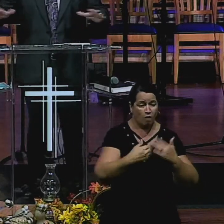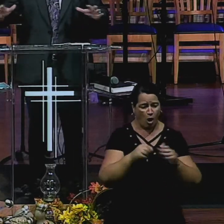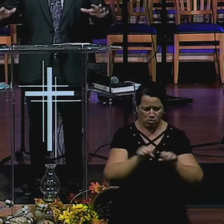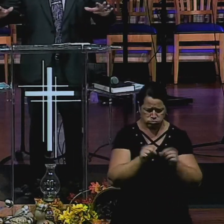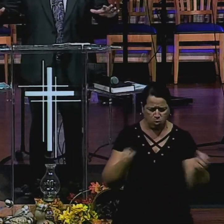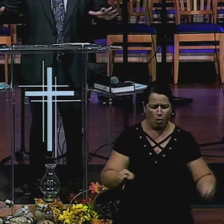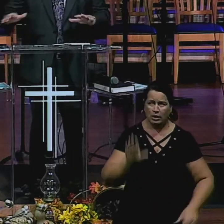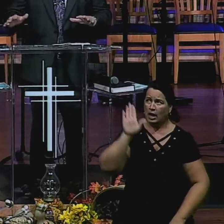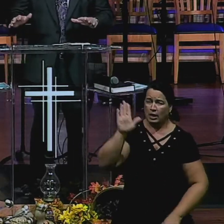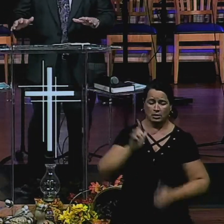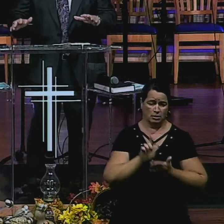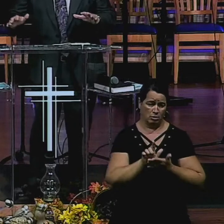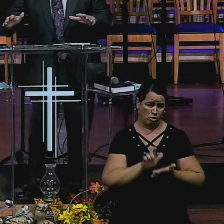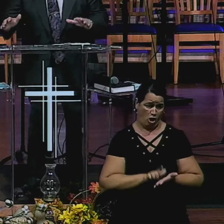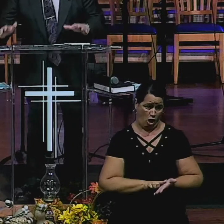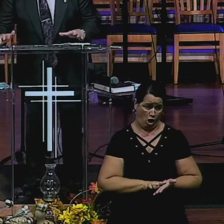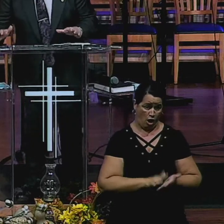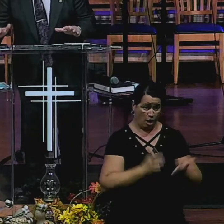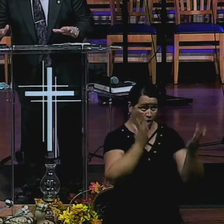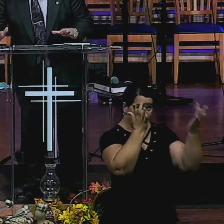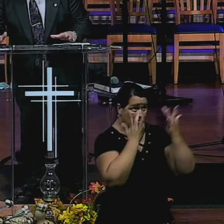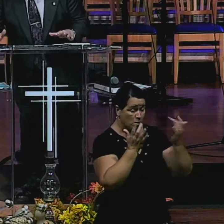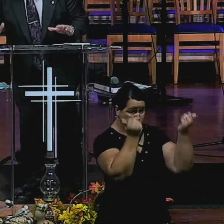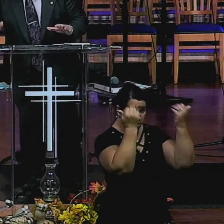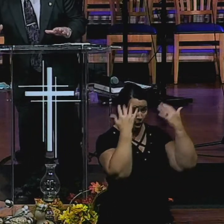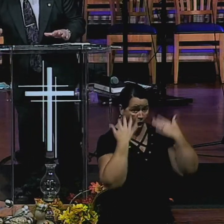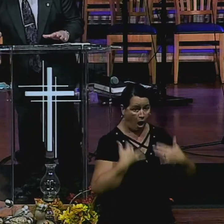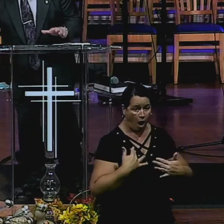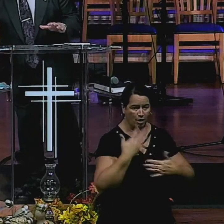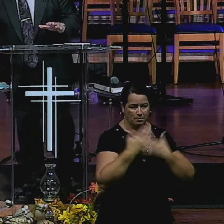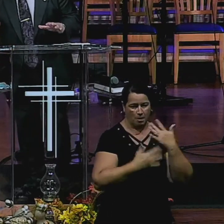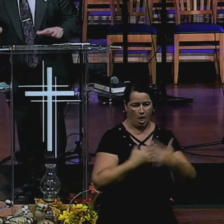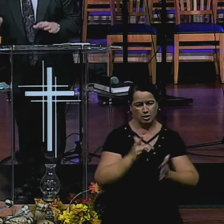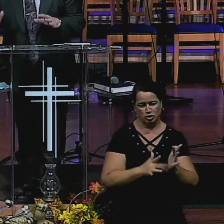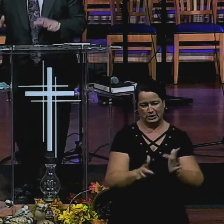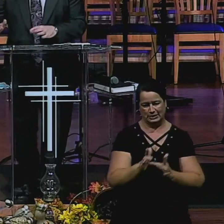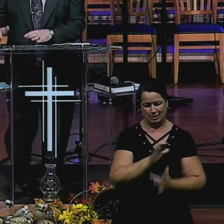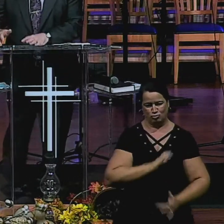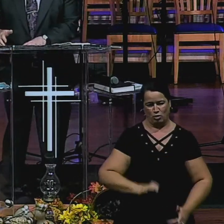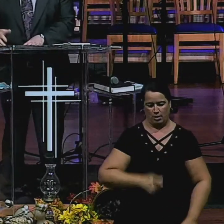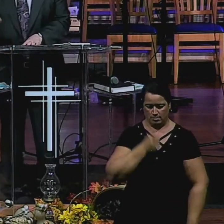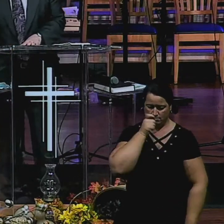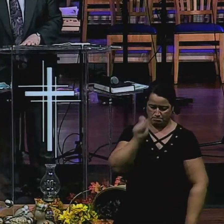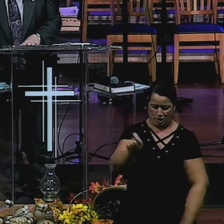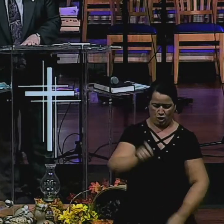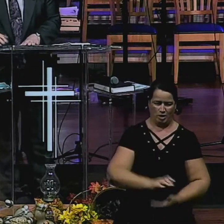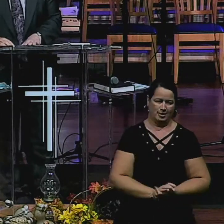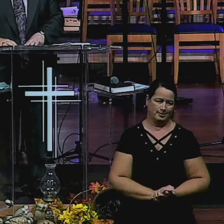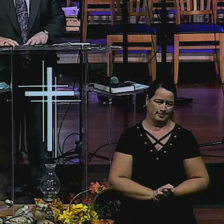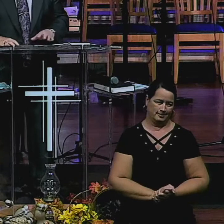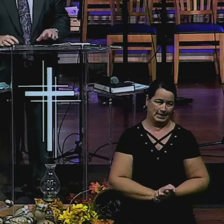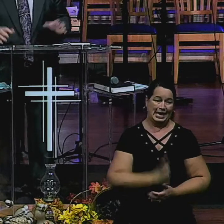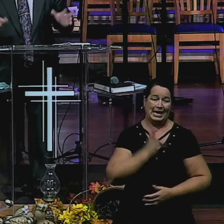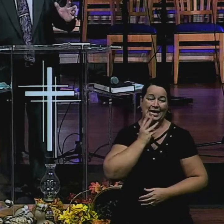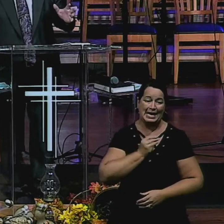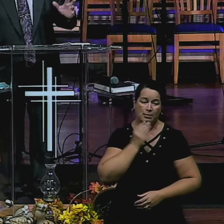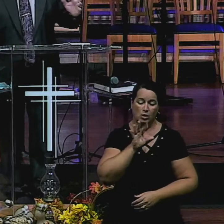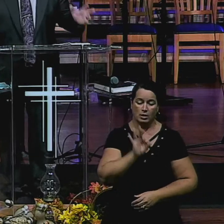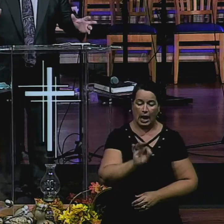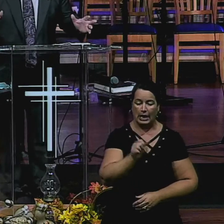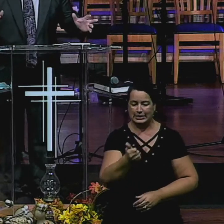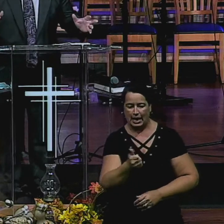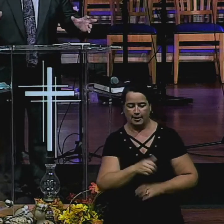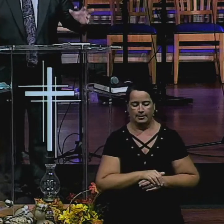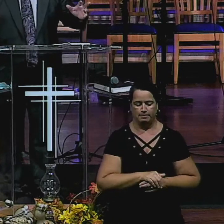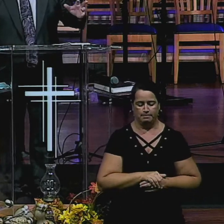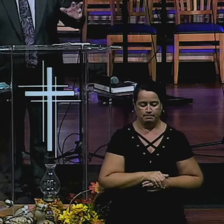only mercy that can cover our sin is the shed blood of Jesus Christ. And so Hebrews 9 and 10, let